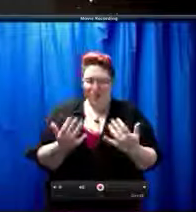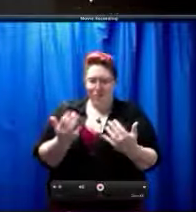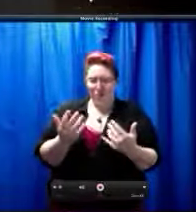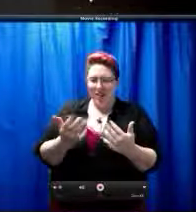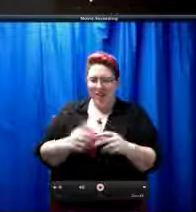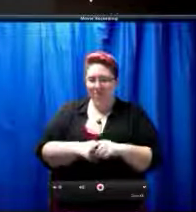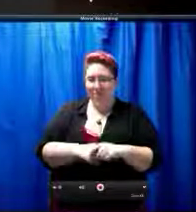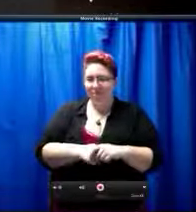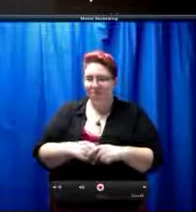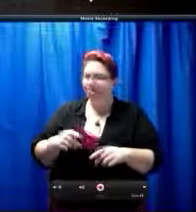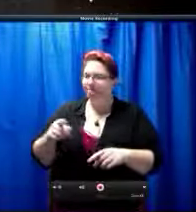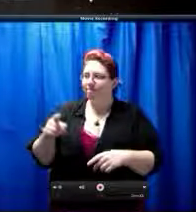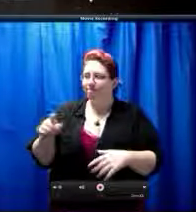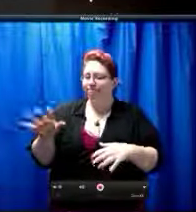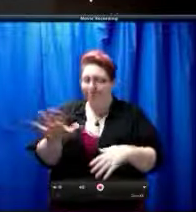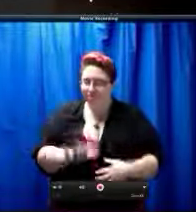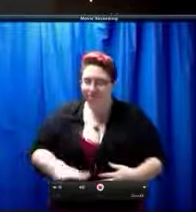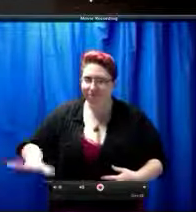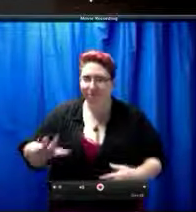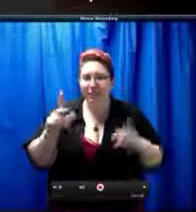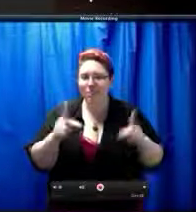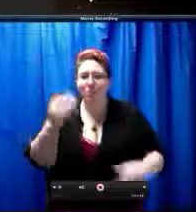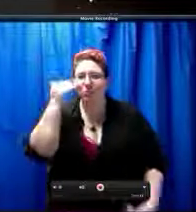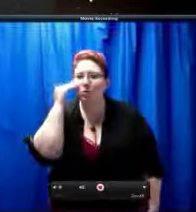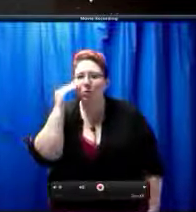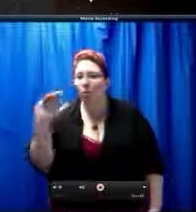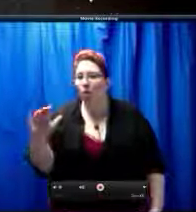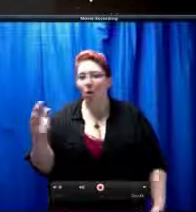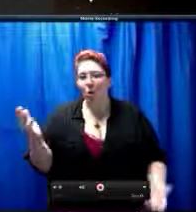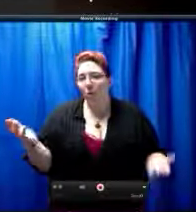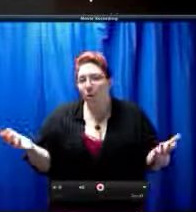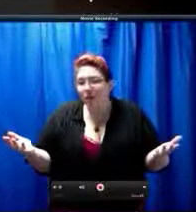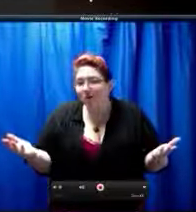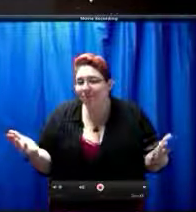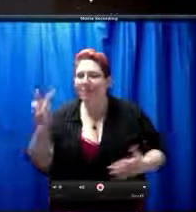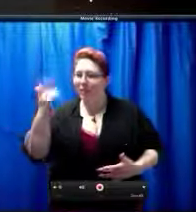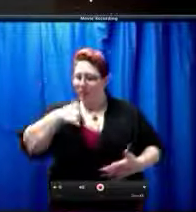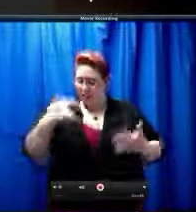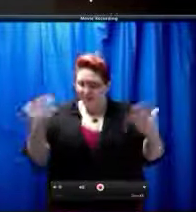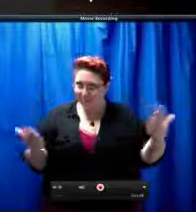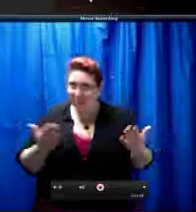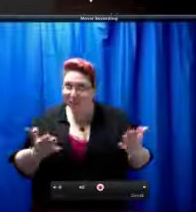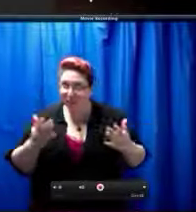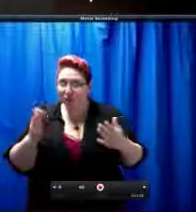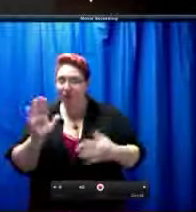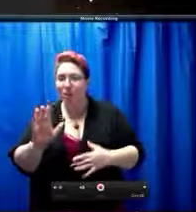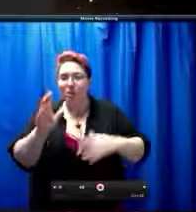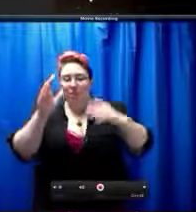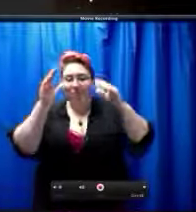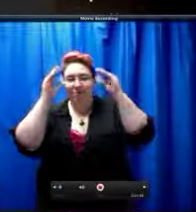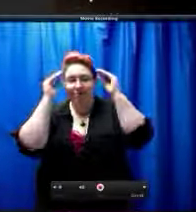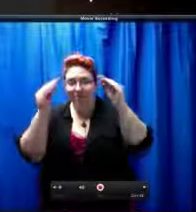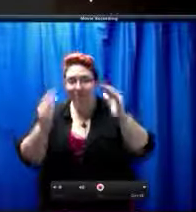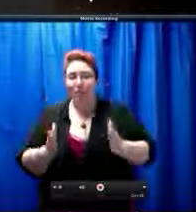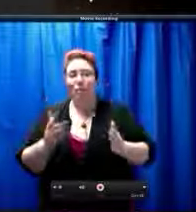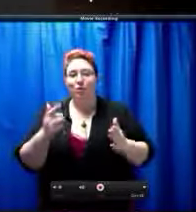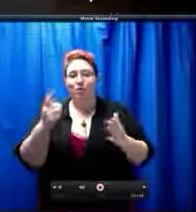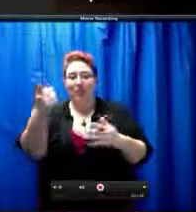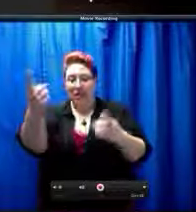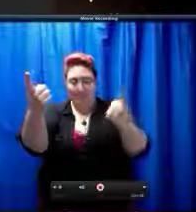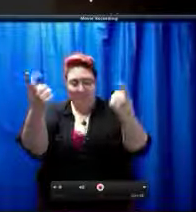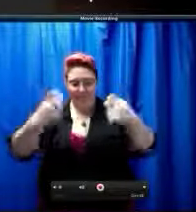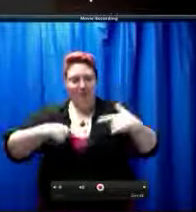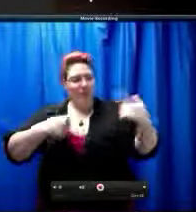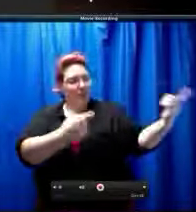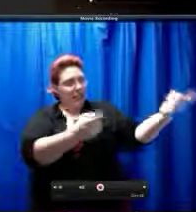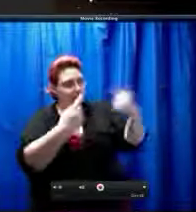public awareness. And that's why I'm here, and that's why your teachers have been so great to ask me to come. Because we want to make sure that you guys are really getting this